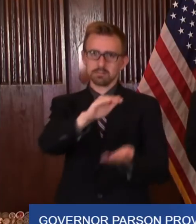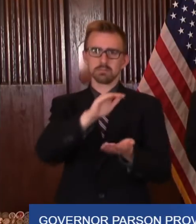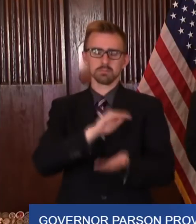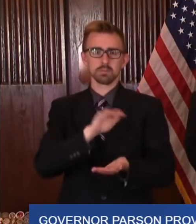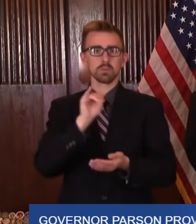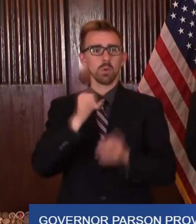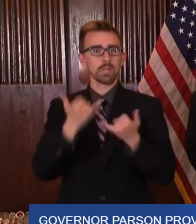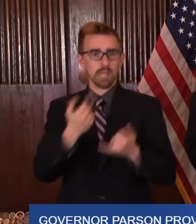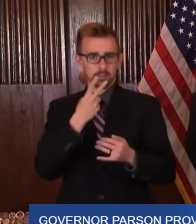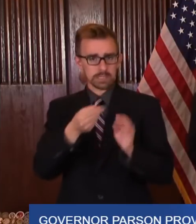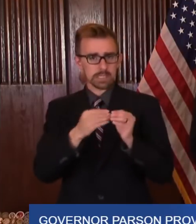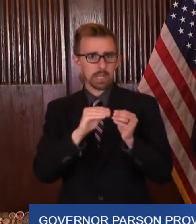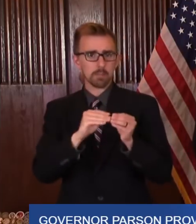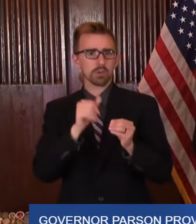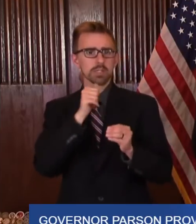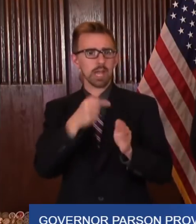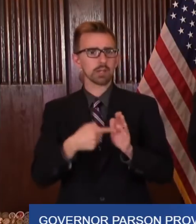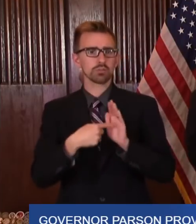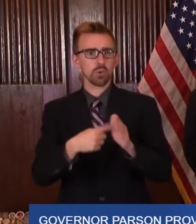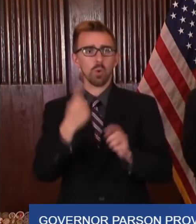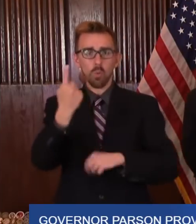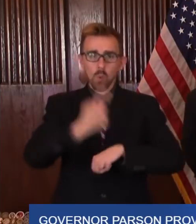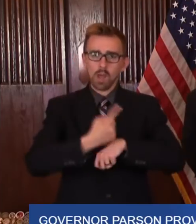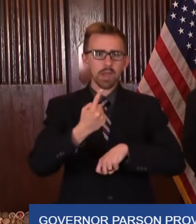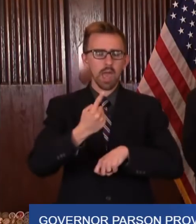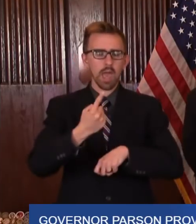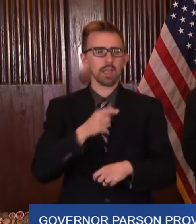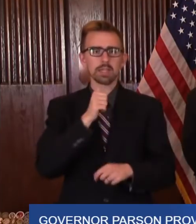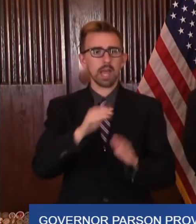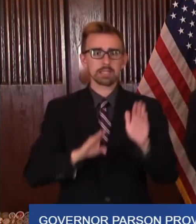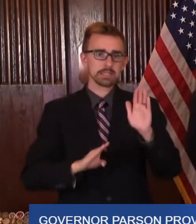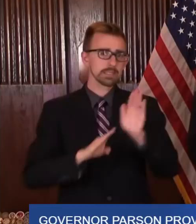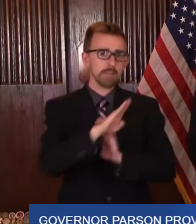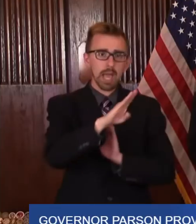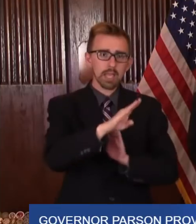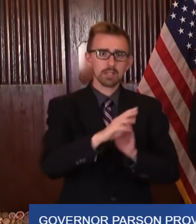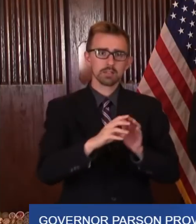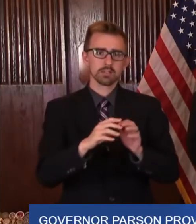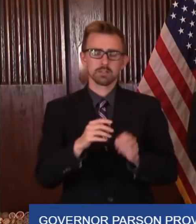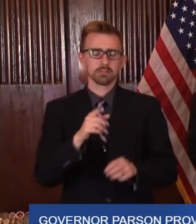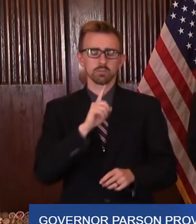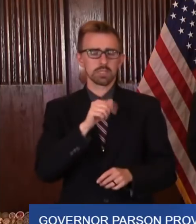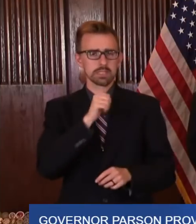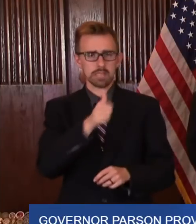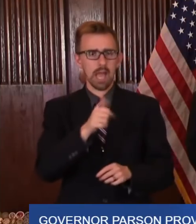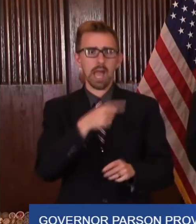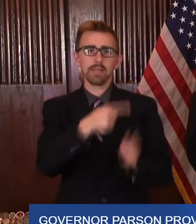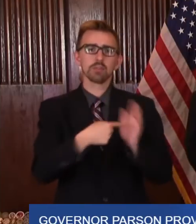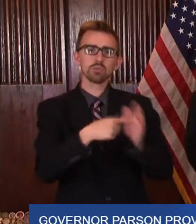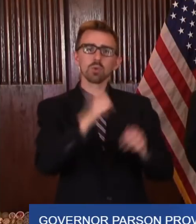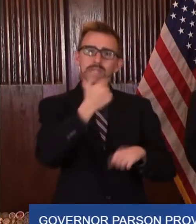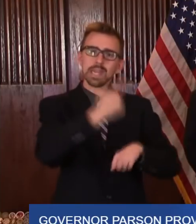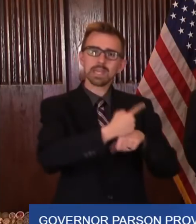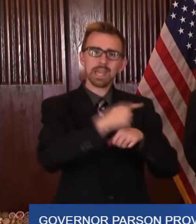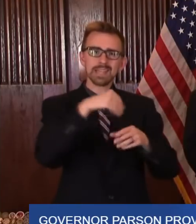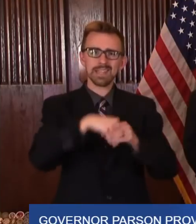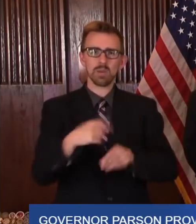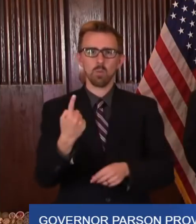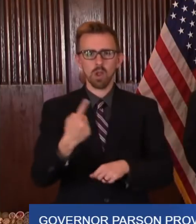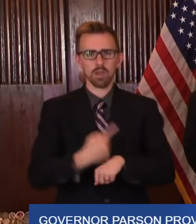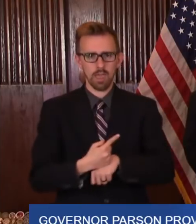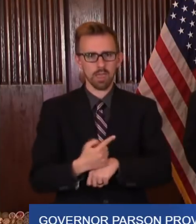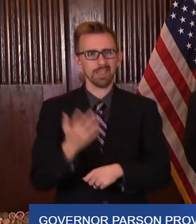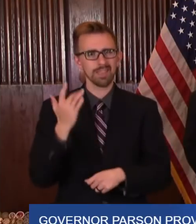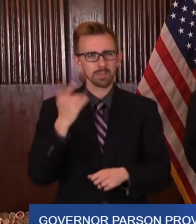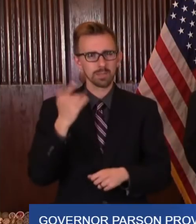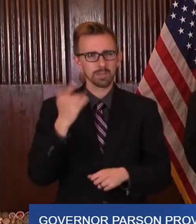see today does not reflect anything from yesterday. It's certainly not a spike or a surge. It really reflects about 10 days. We also